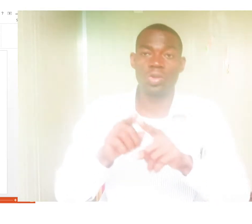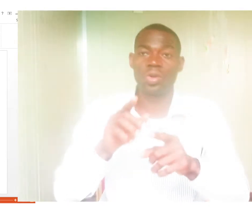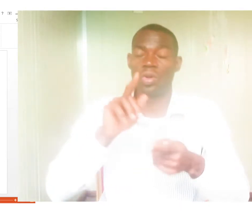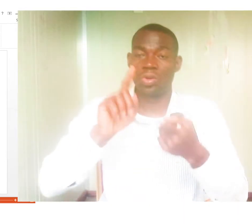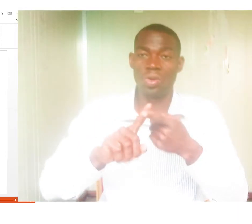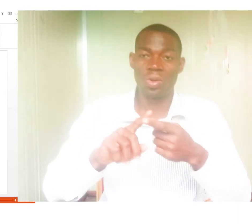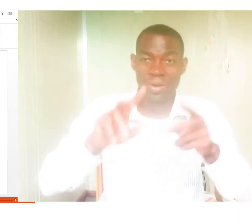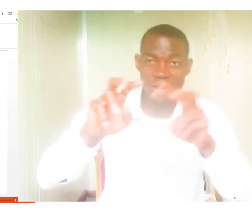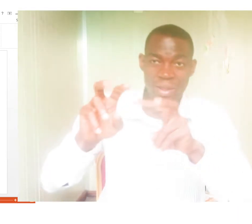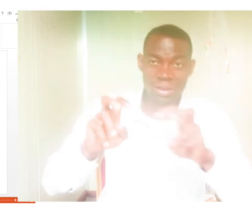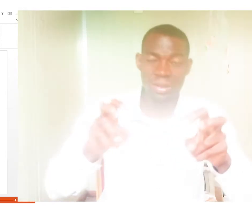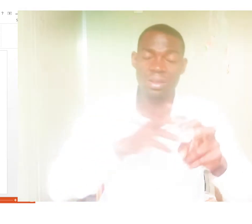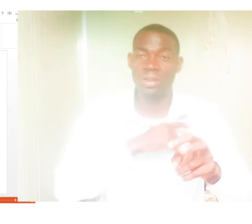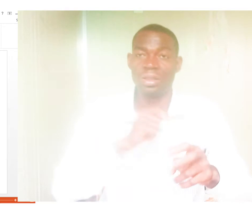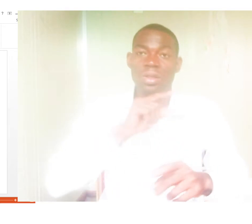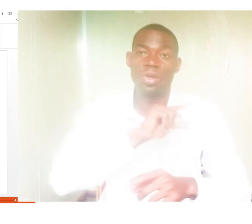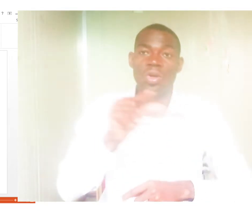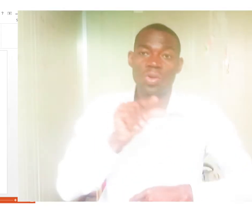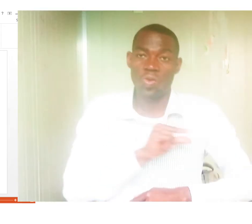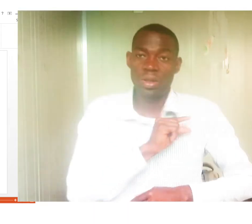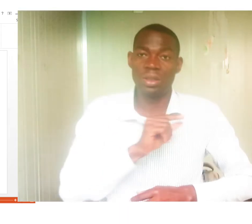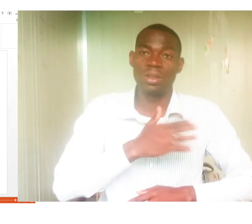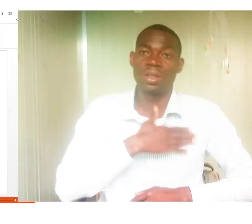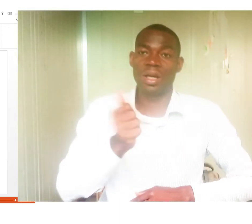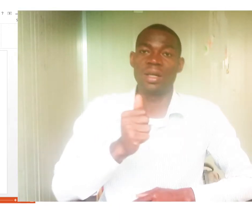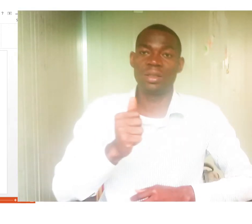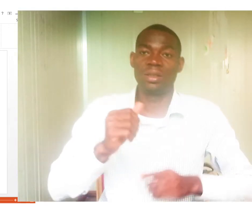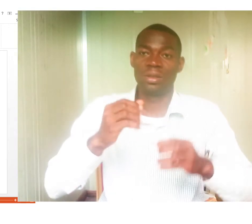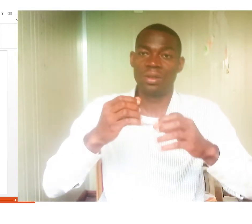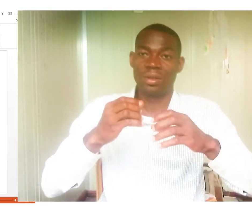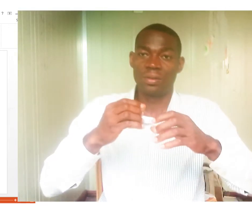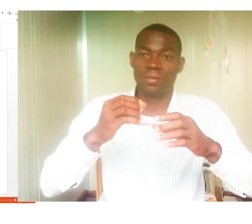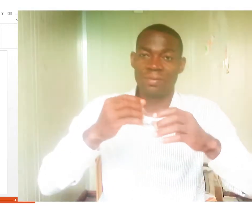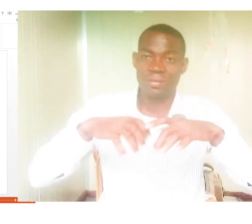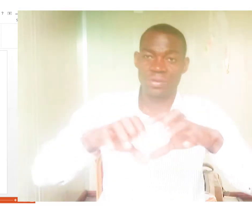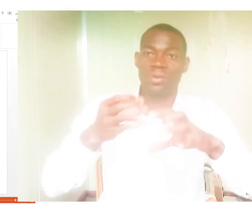of sign language interpreters in Malawi.